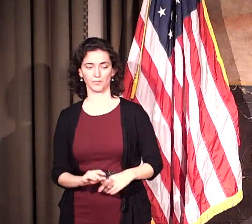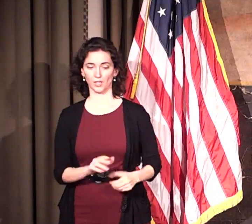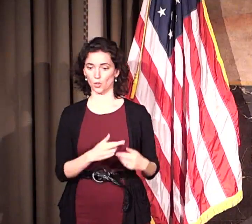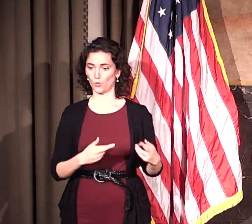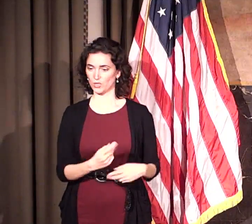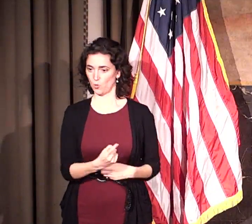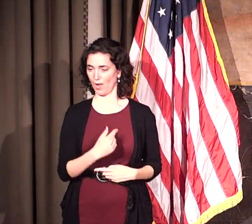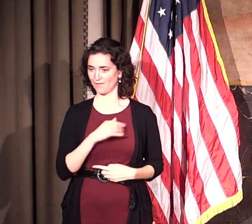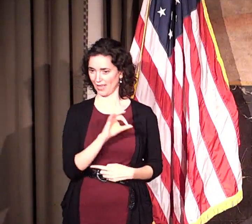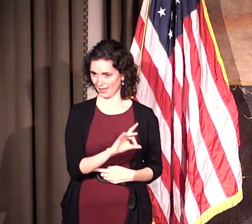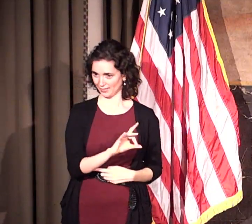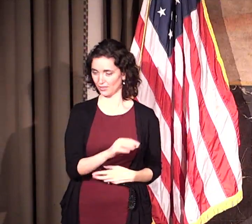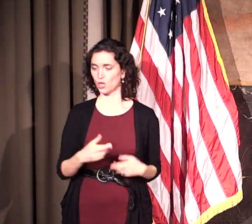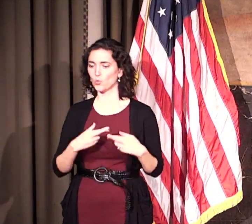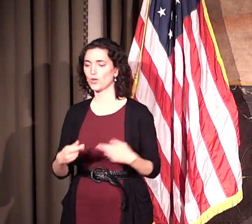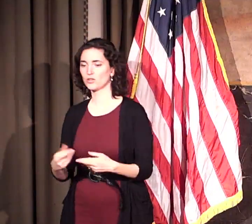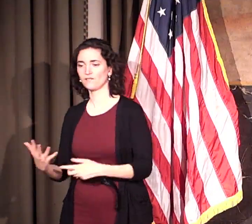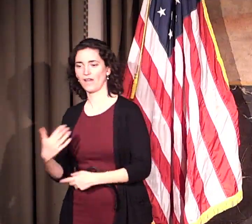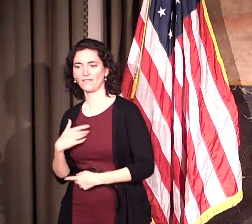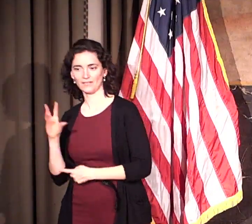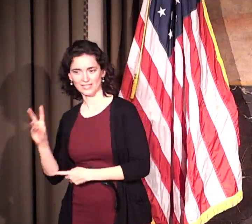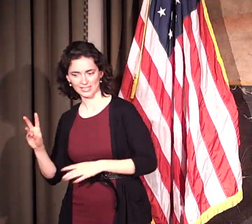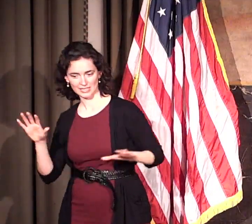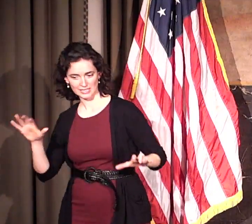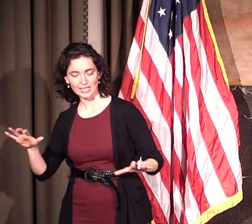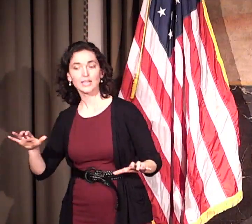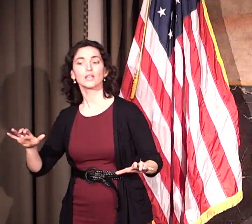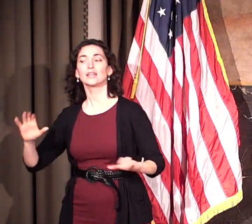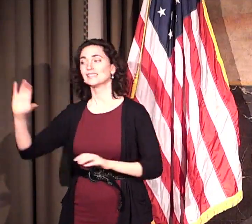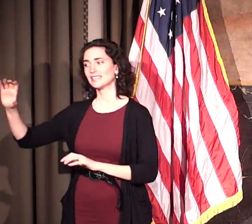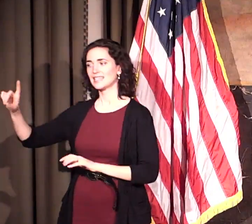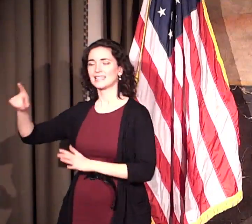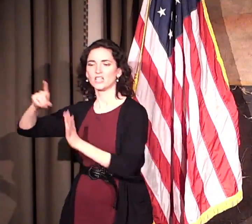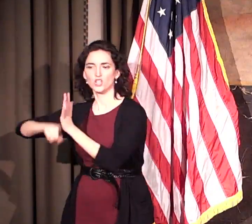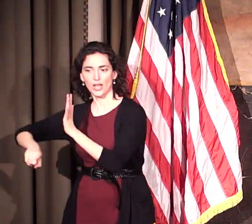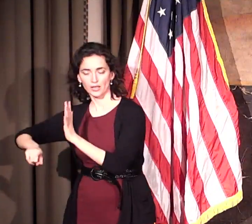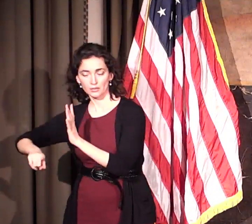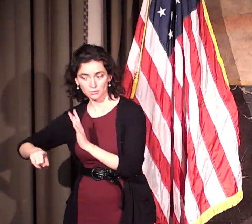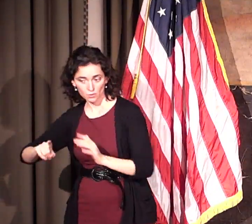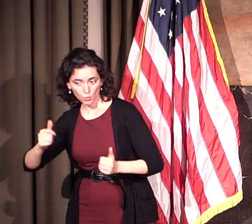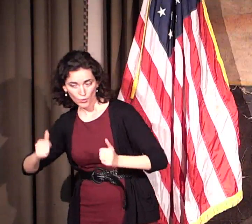in Region 5, that are pending confirmation in the CDC right now.